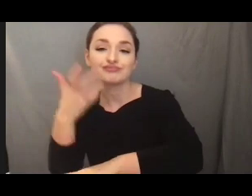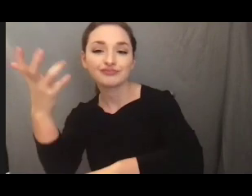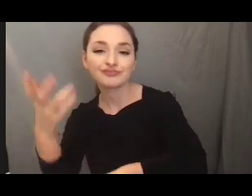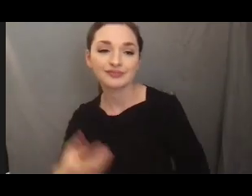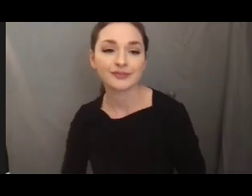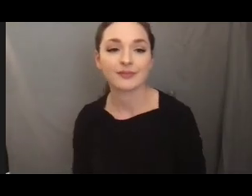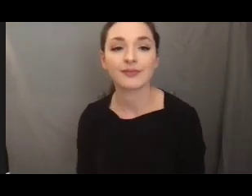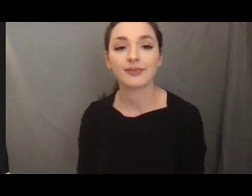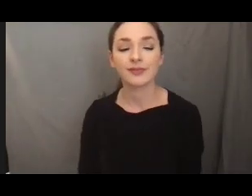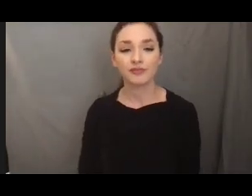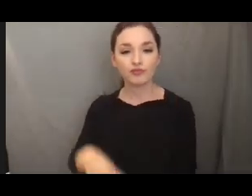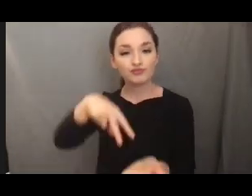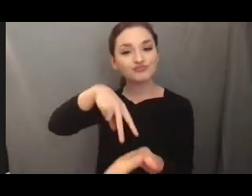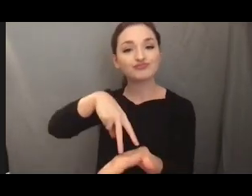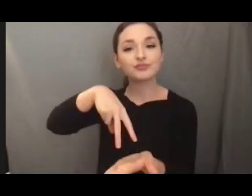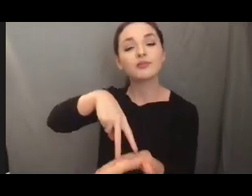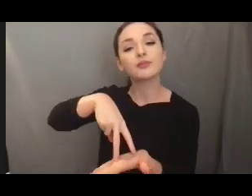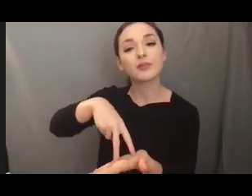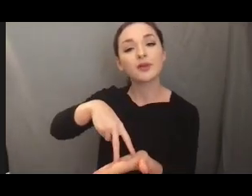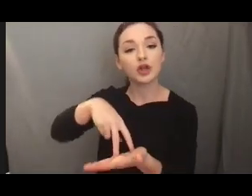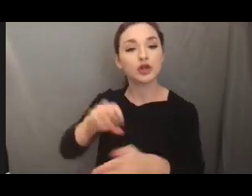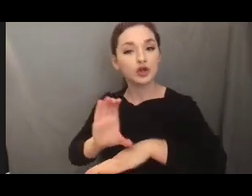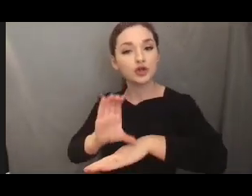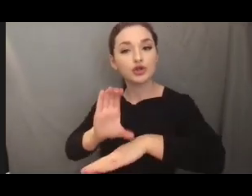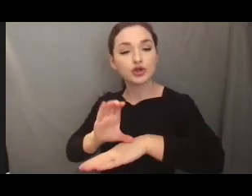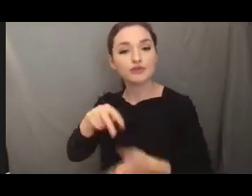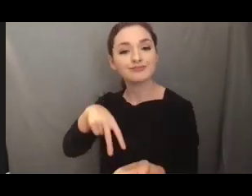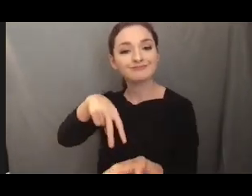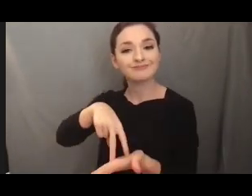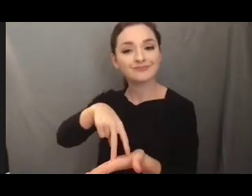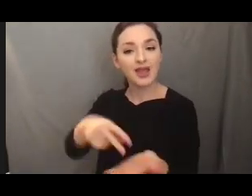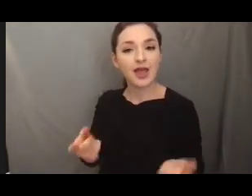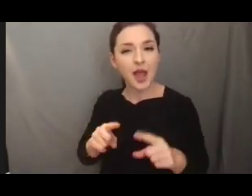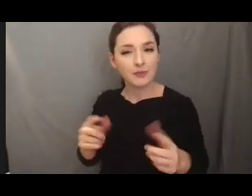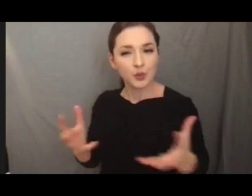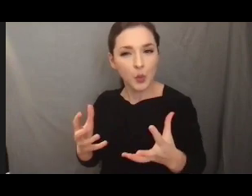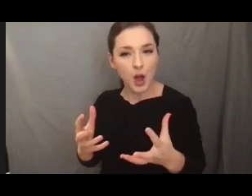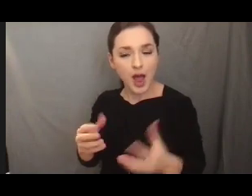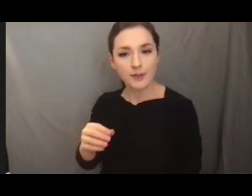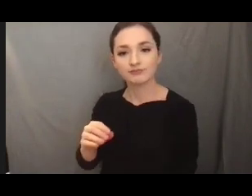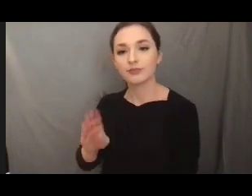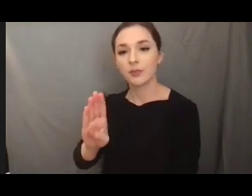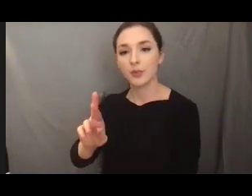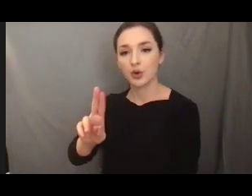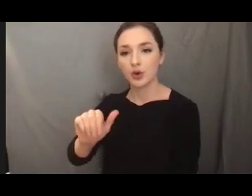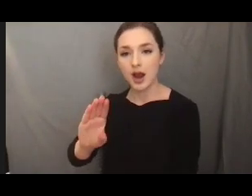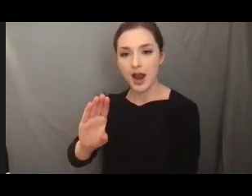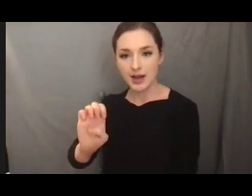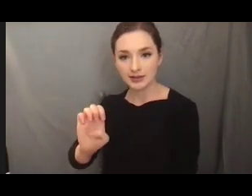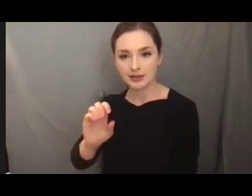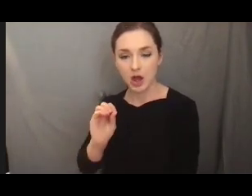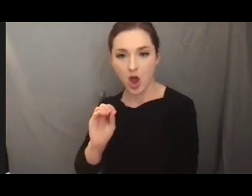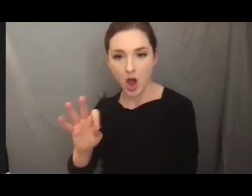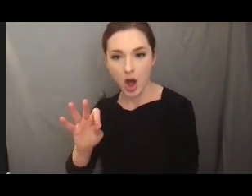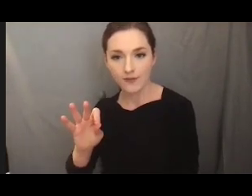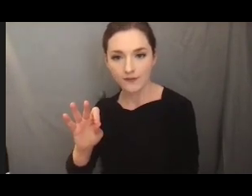the sound of hymns coloring the air, that she unbuckled her heavy brace and set it by the church's front door. Taking a